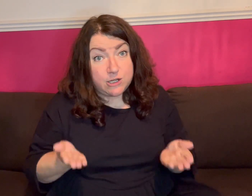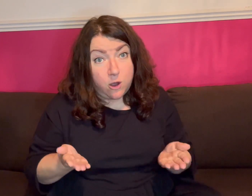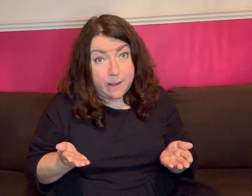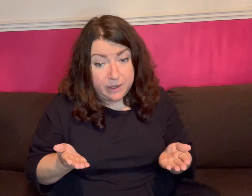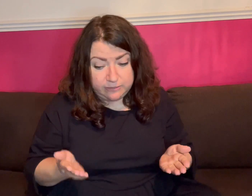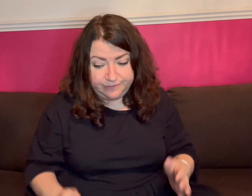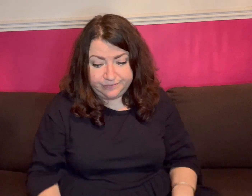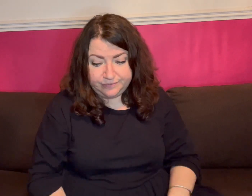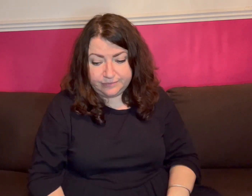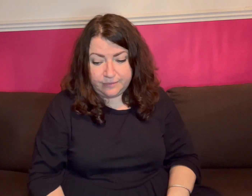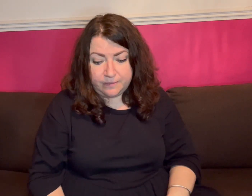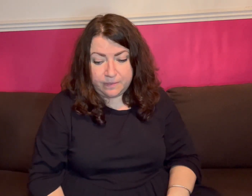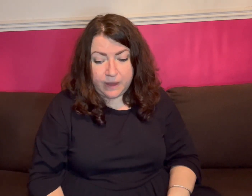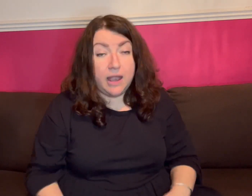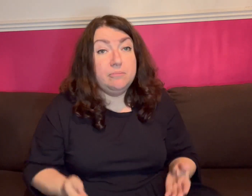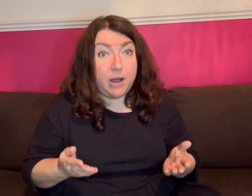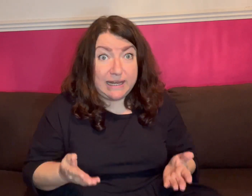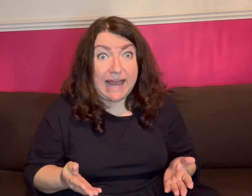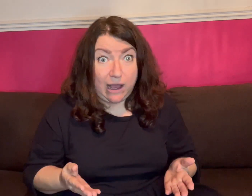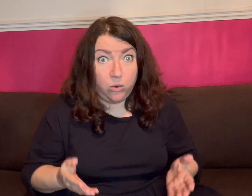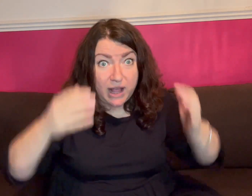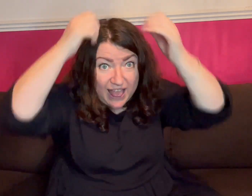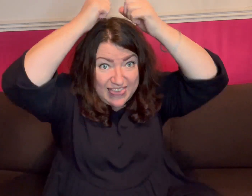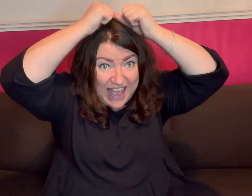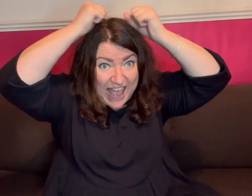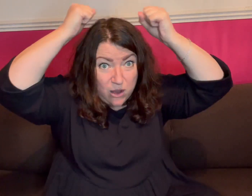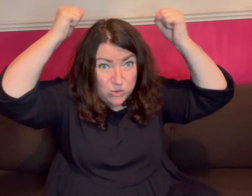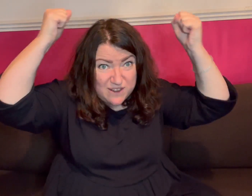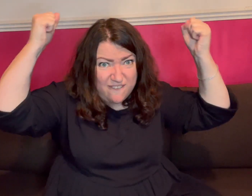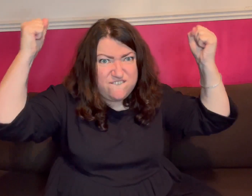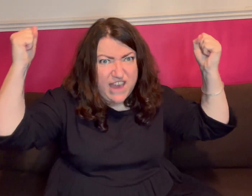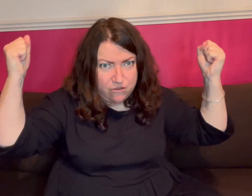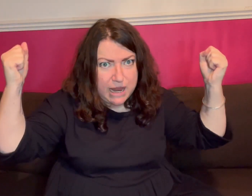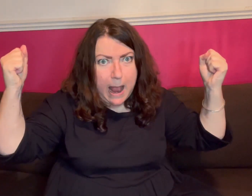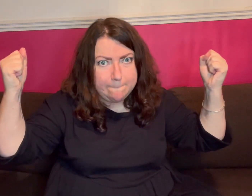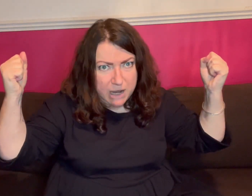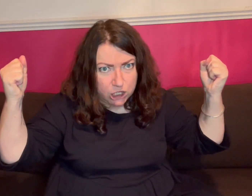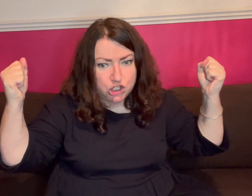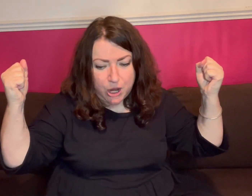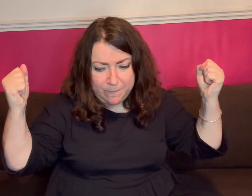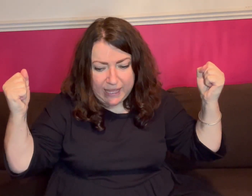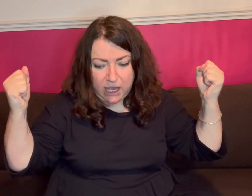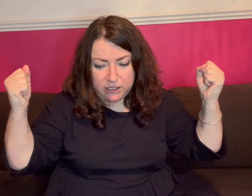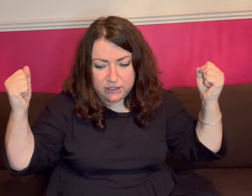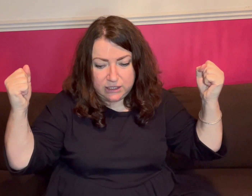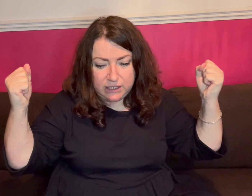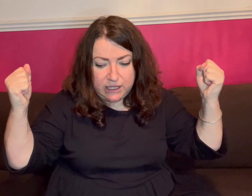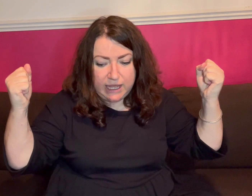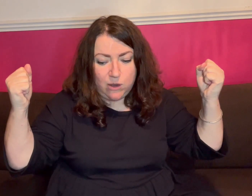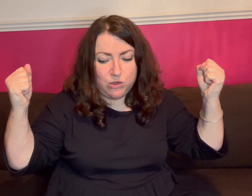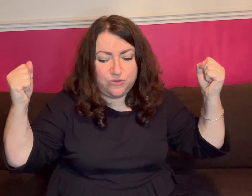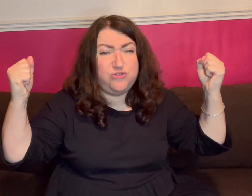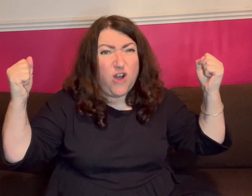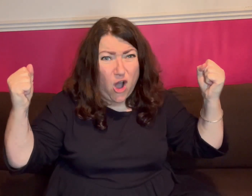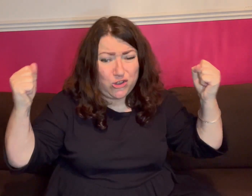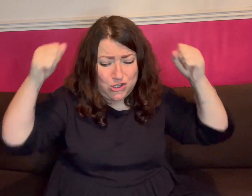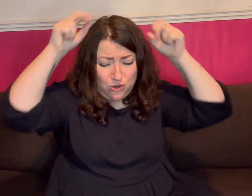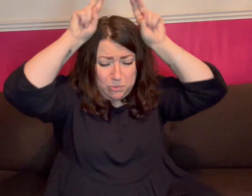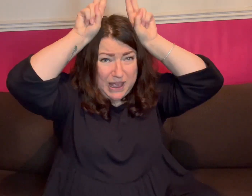time. By now, the hat was very much bigger. It was far too big